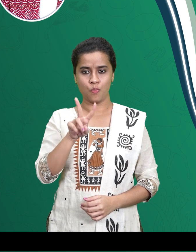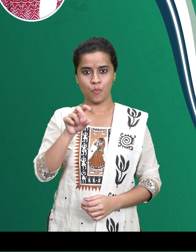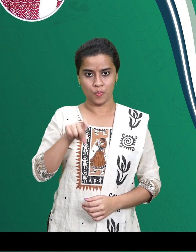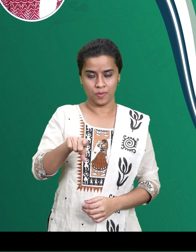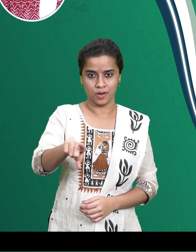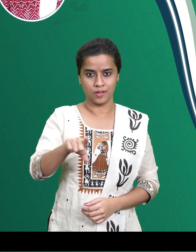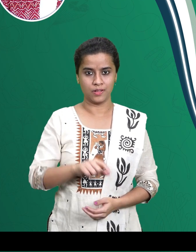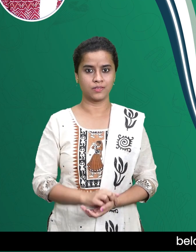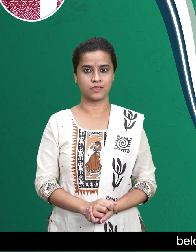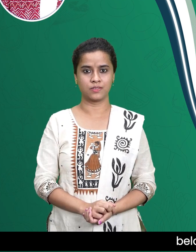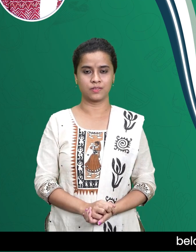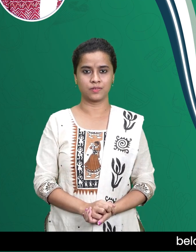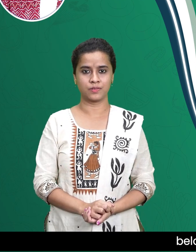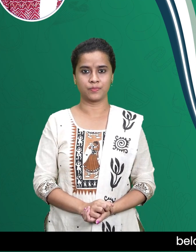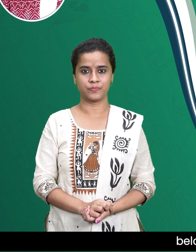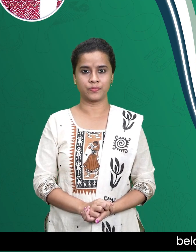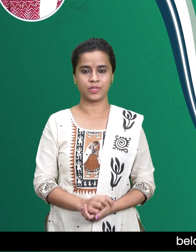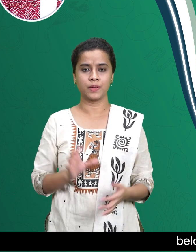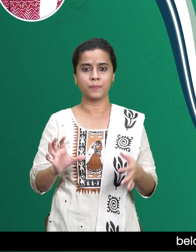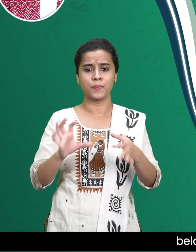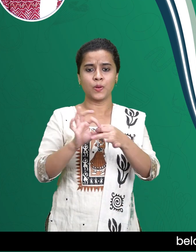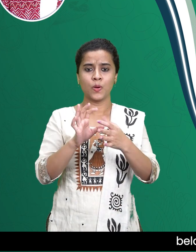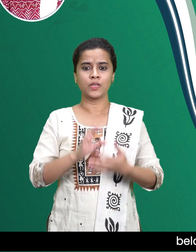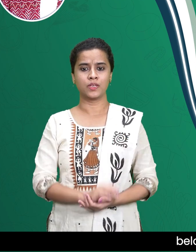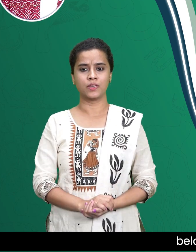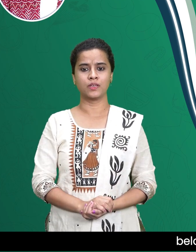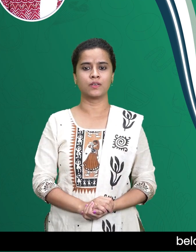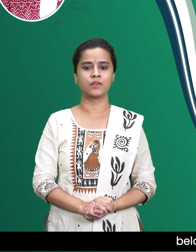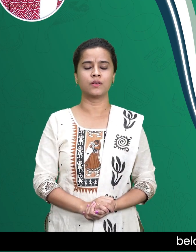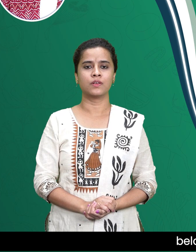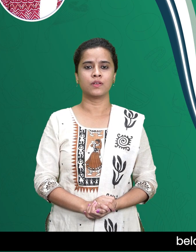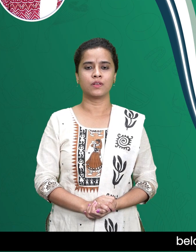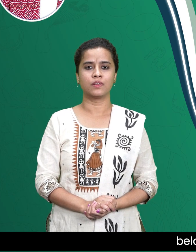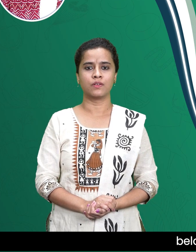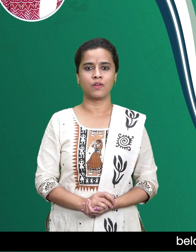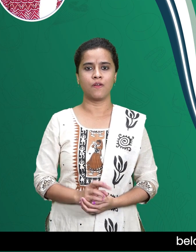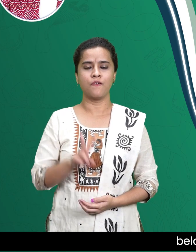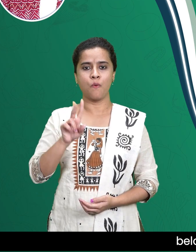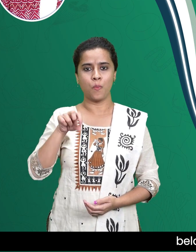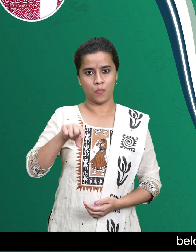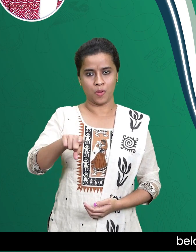belonging to the type Flavivirus.